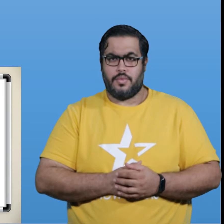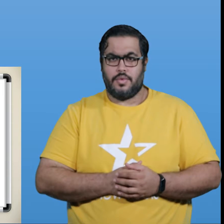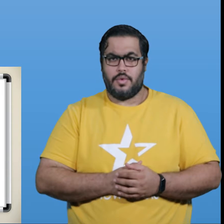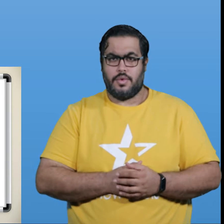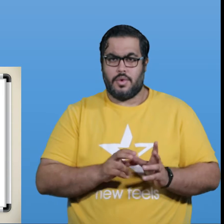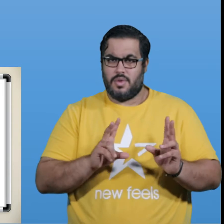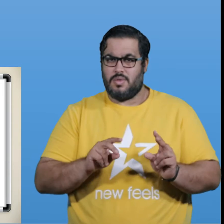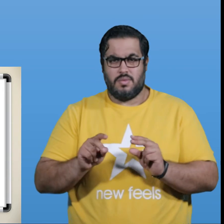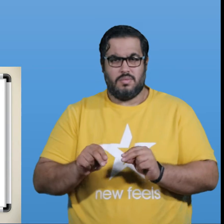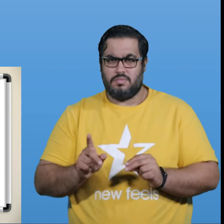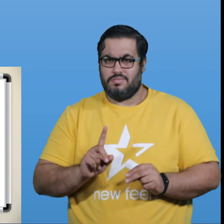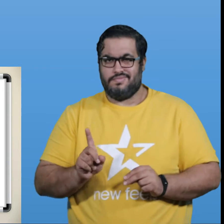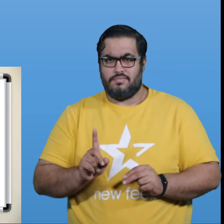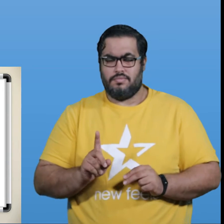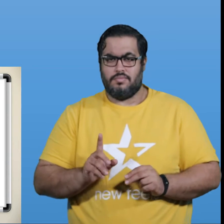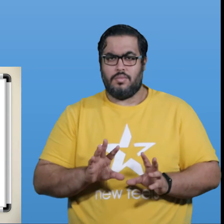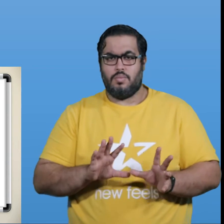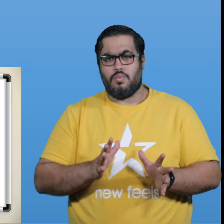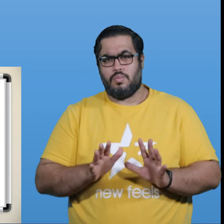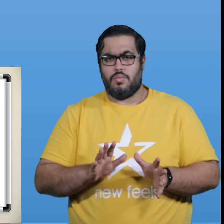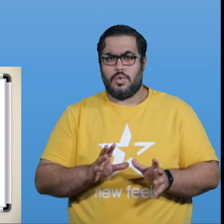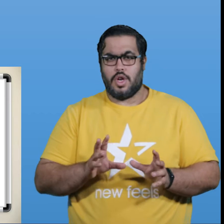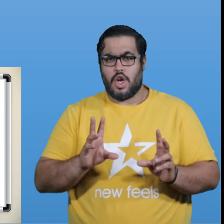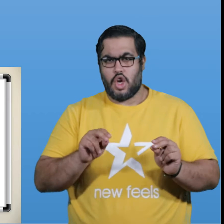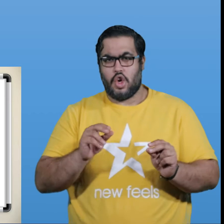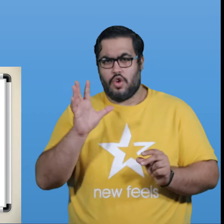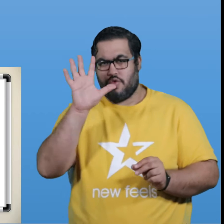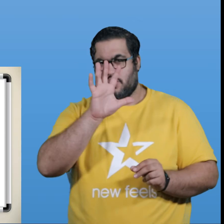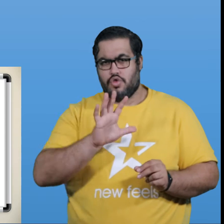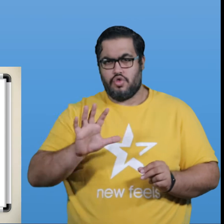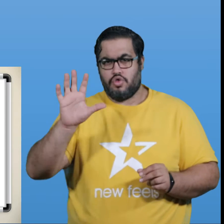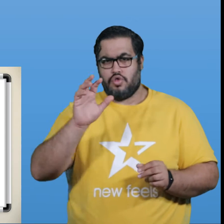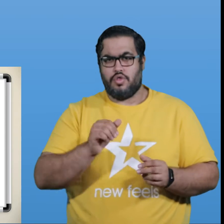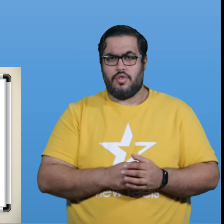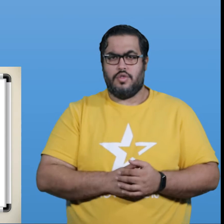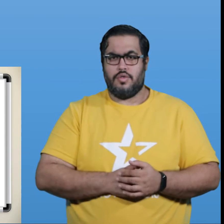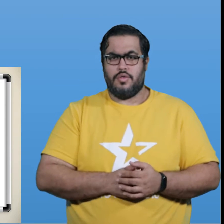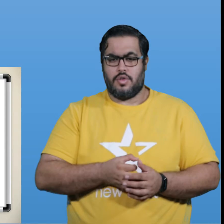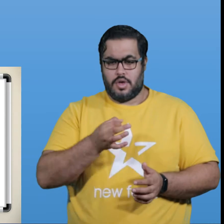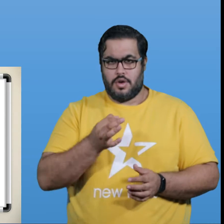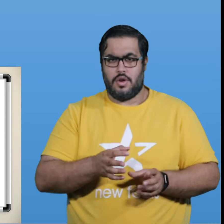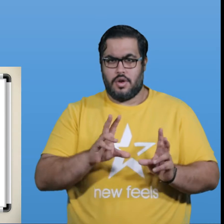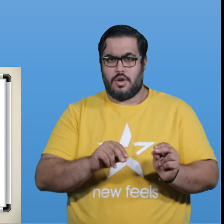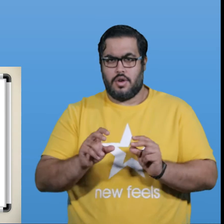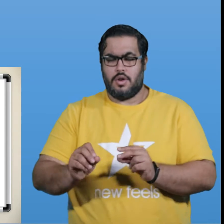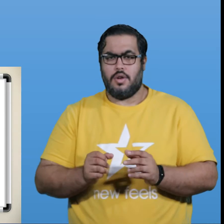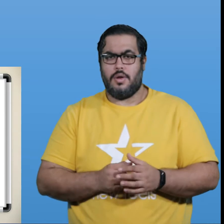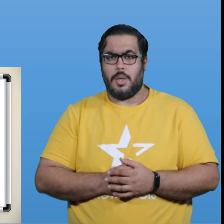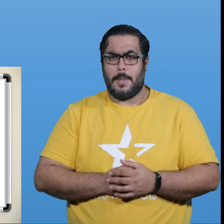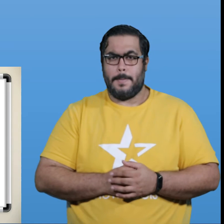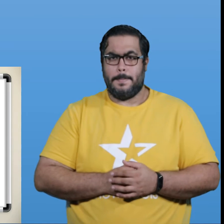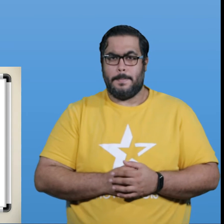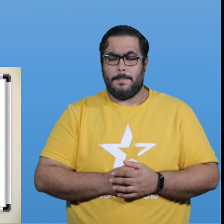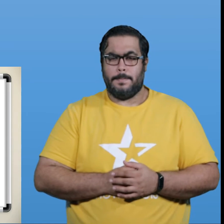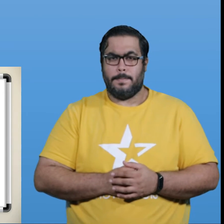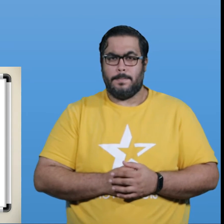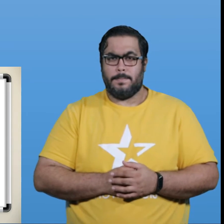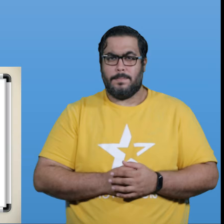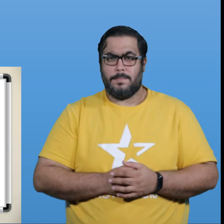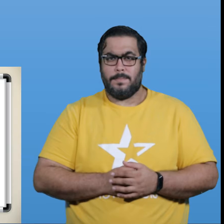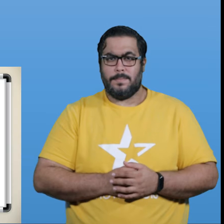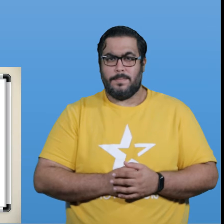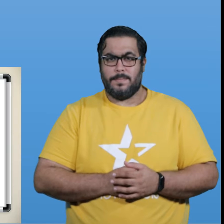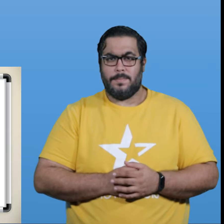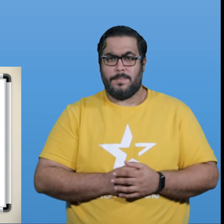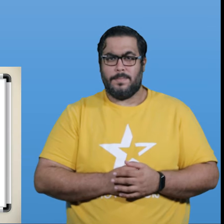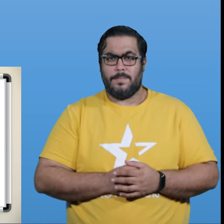be an exact replica, but it's near. So replica means an exact copy. Next, we